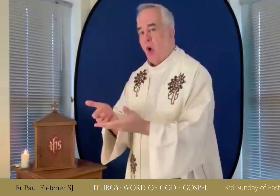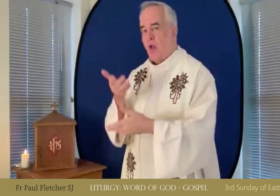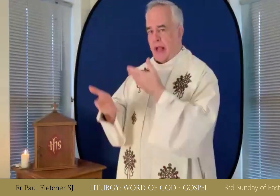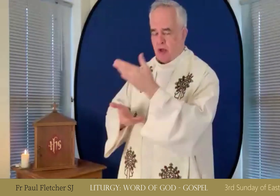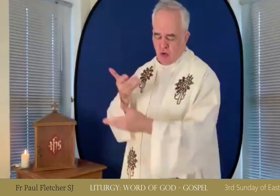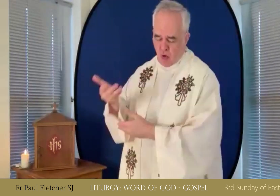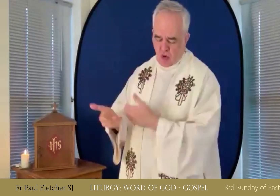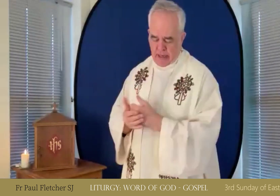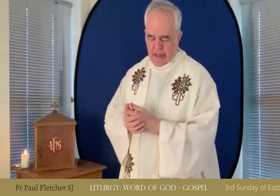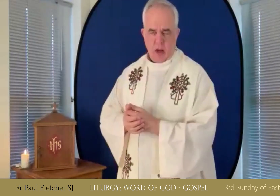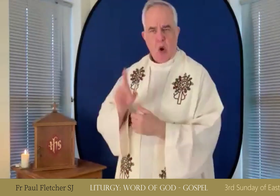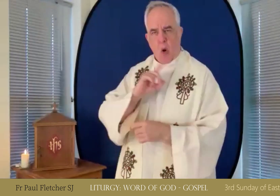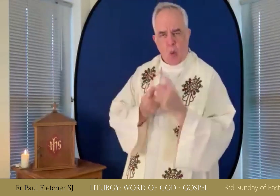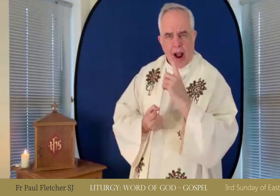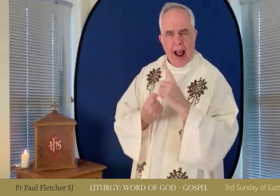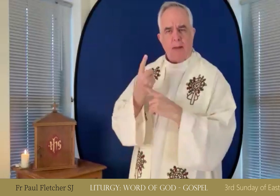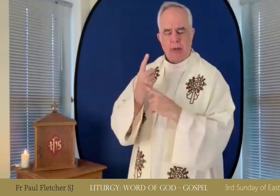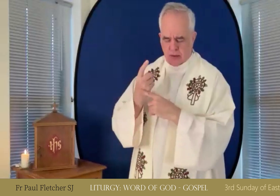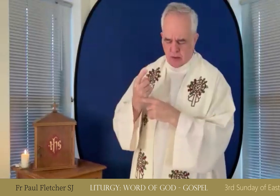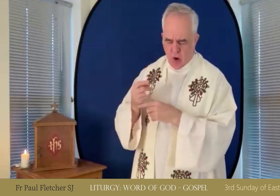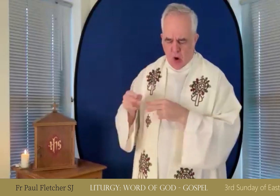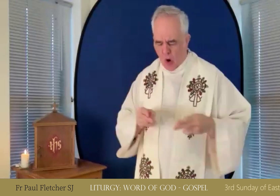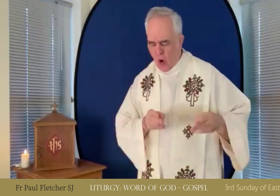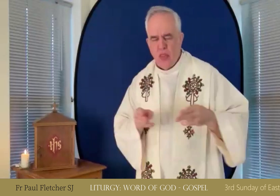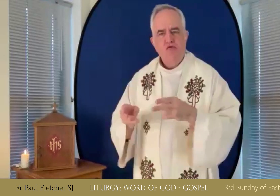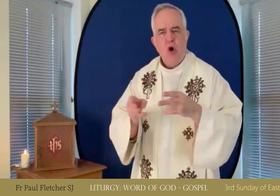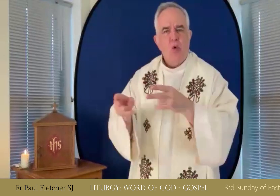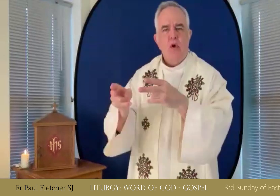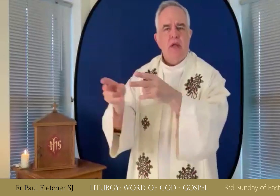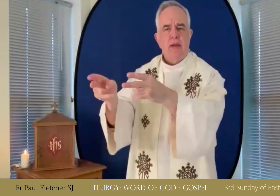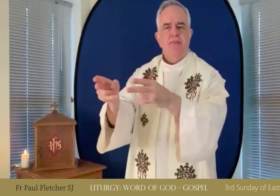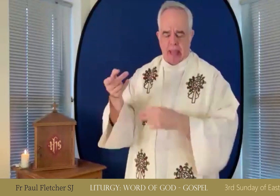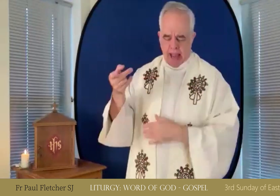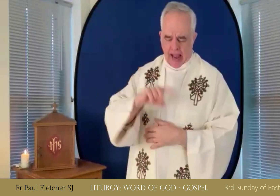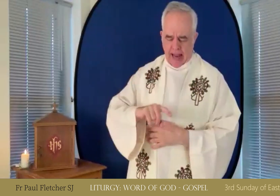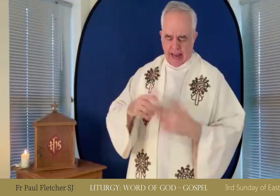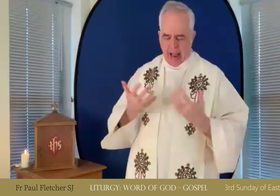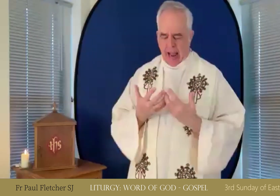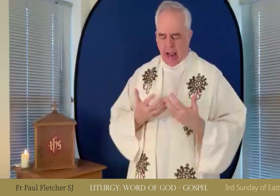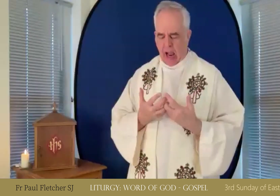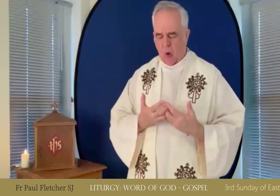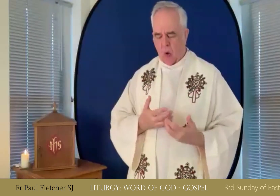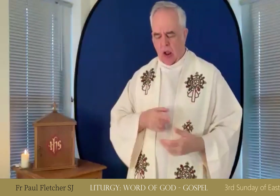told that story, what happened on the road and how